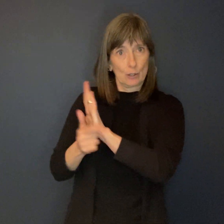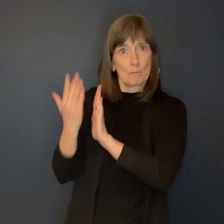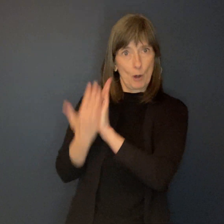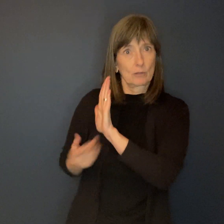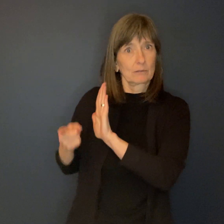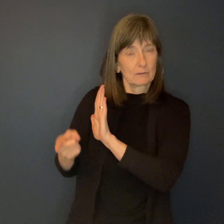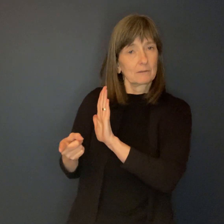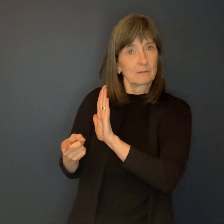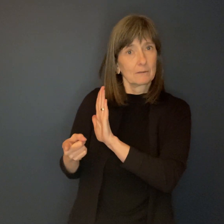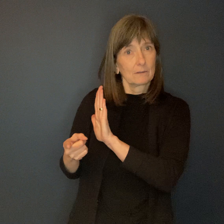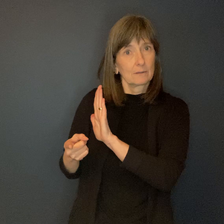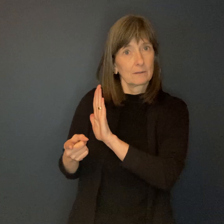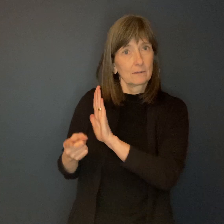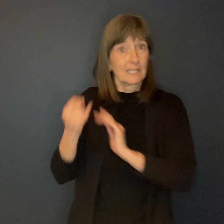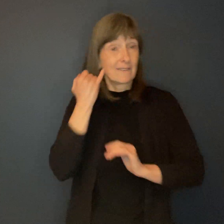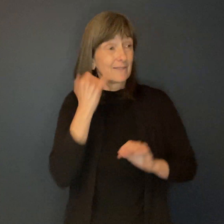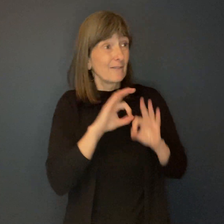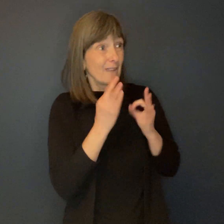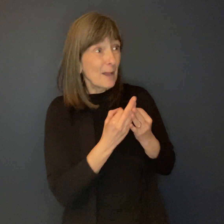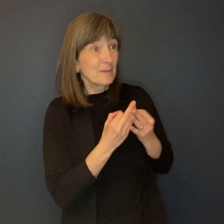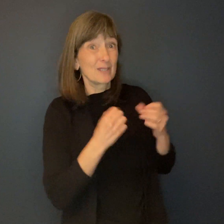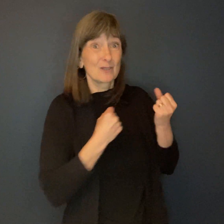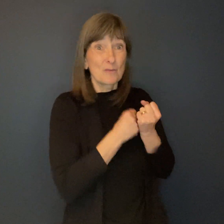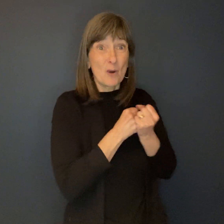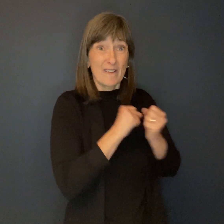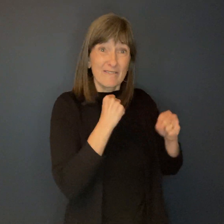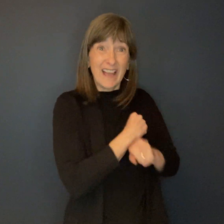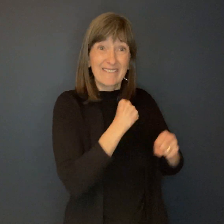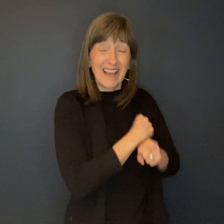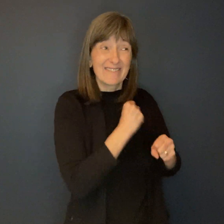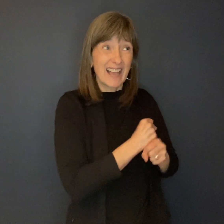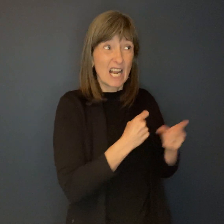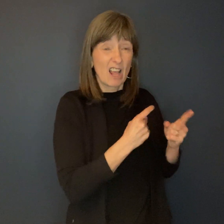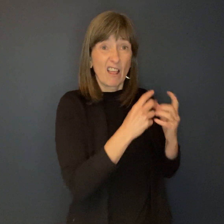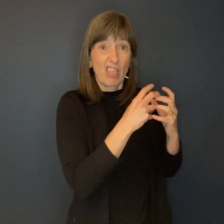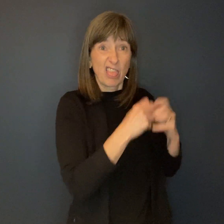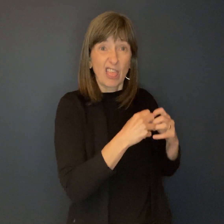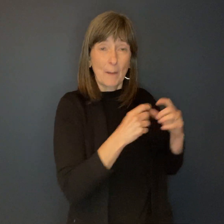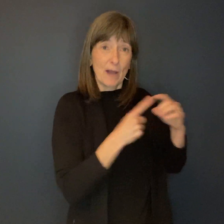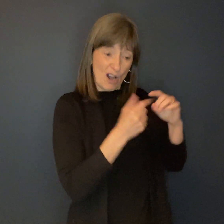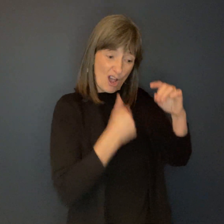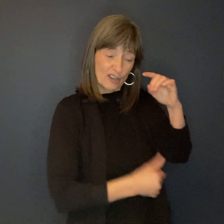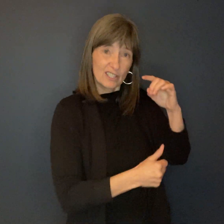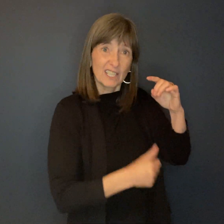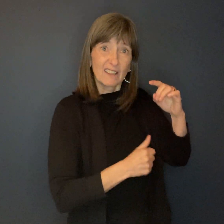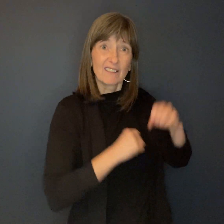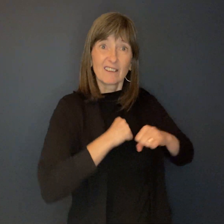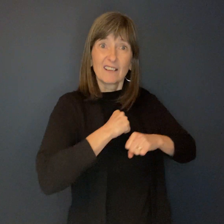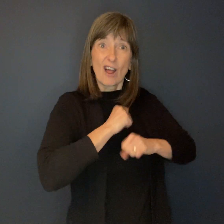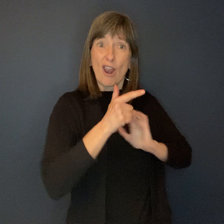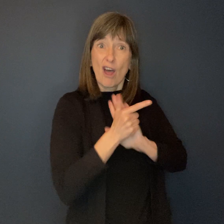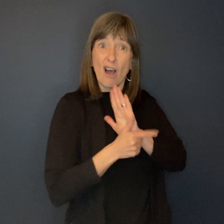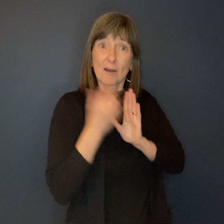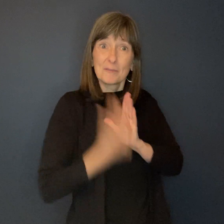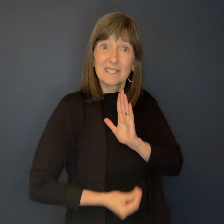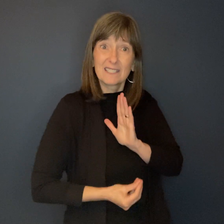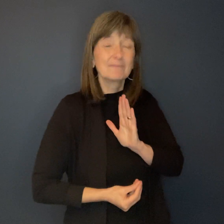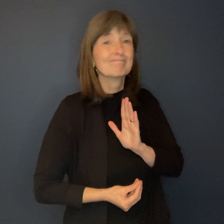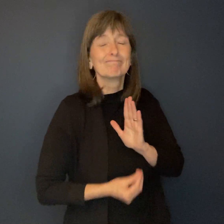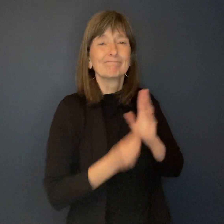inclusion and diversity that have been afforded to populations, and to still have people